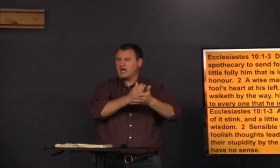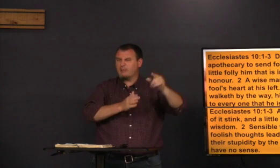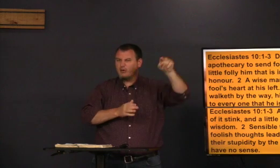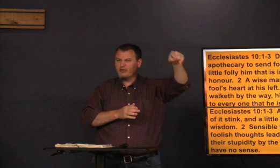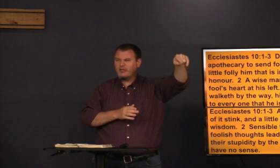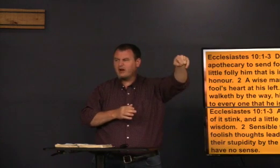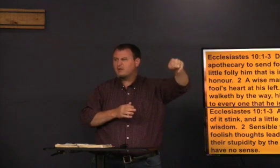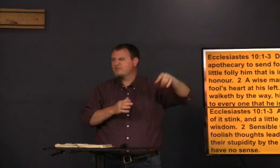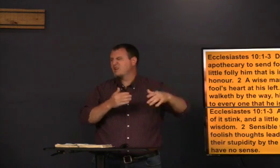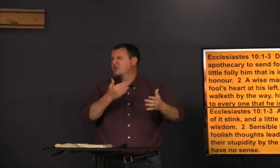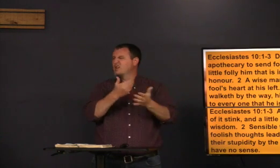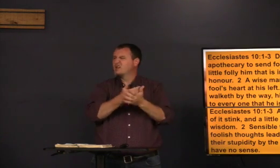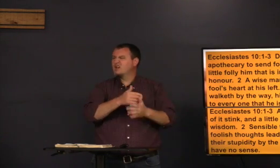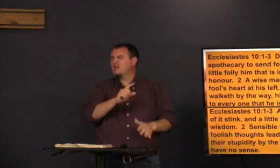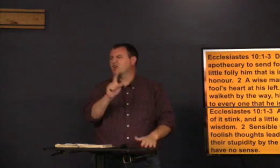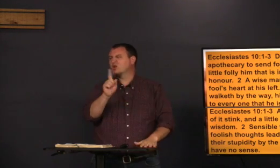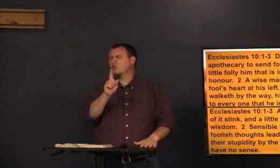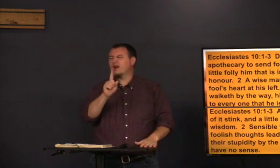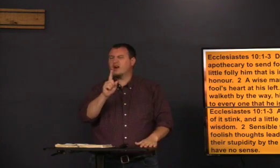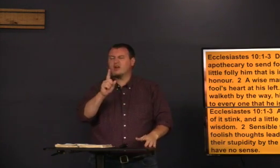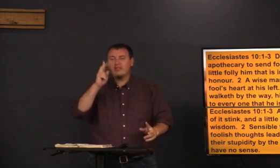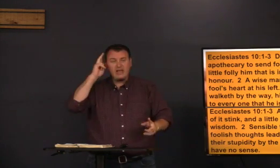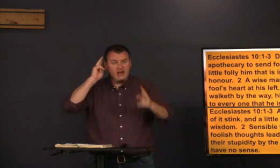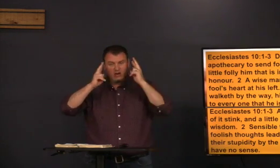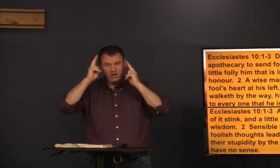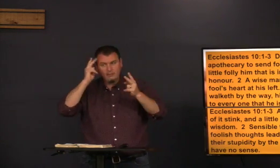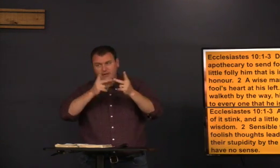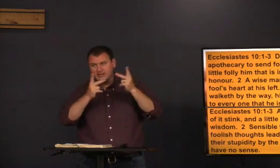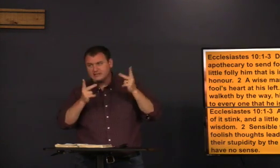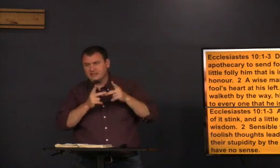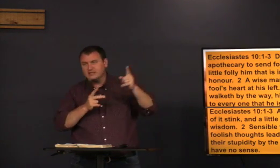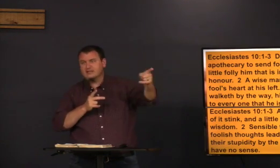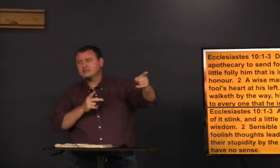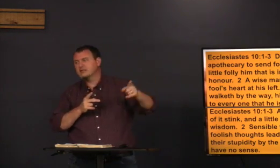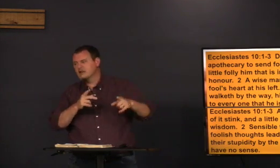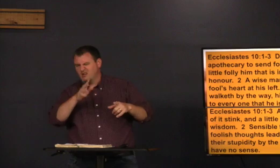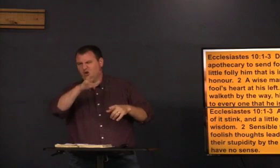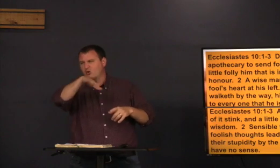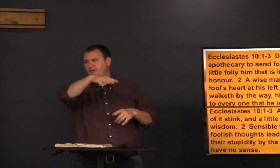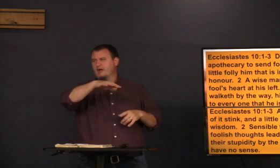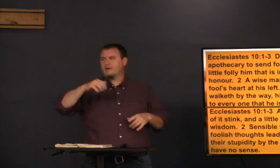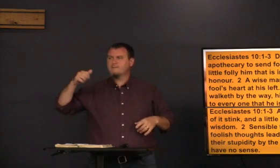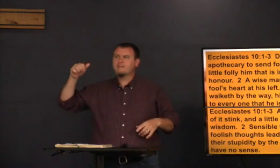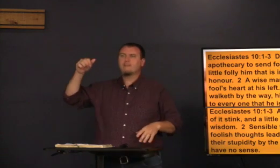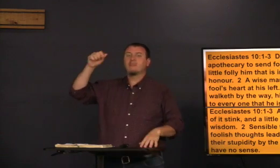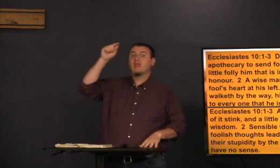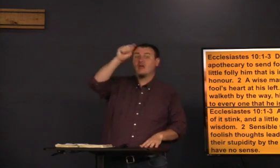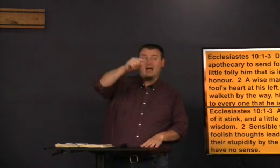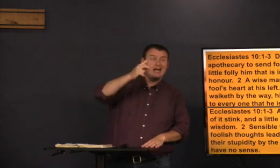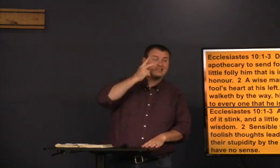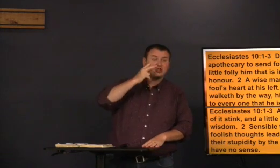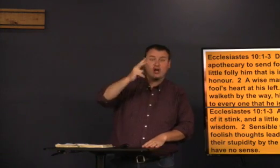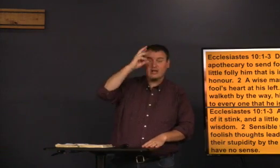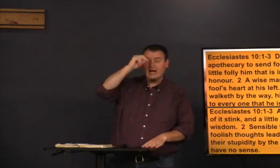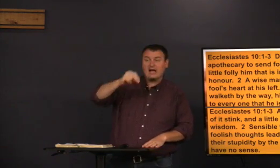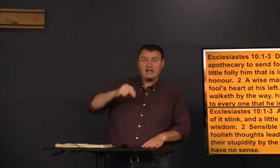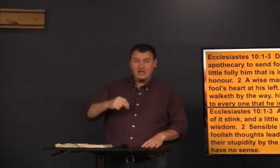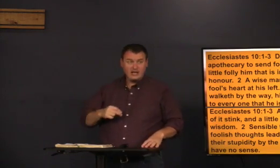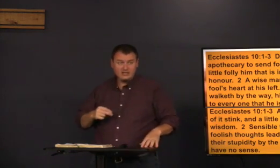stop over there, near where the haircut place is, over there. I saw a guy, and he's